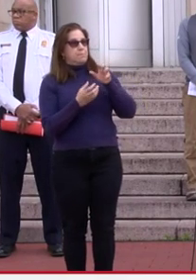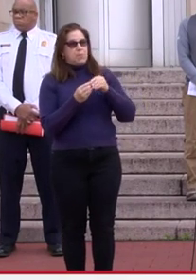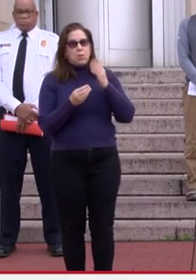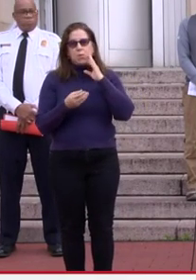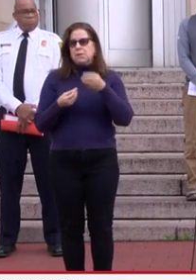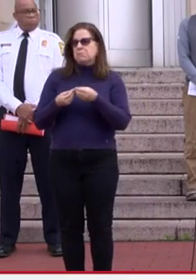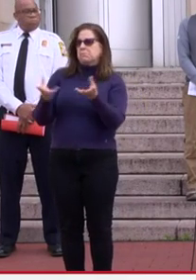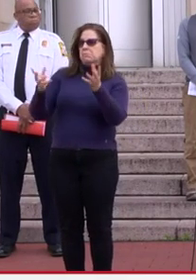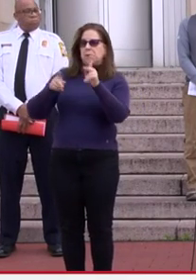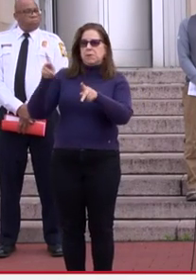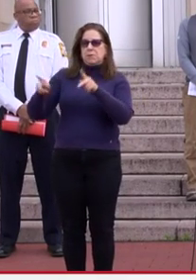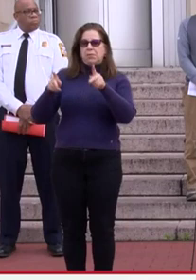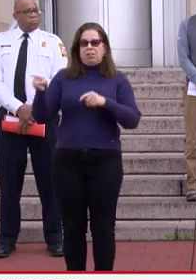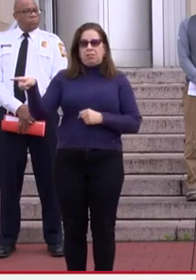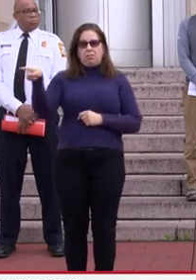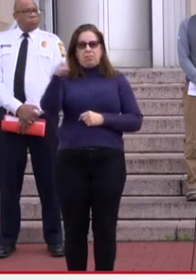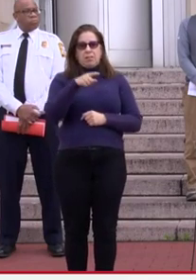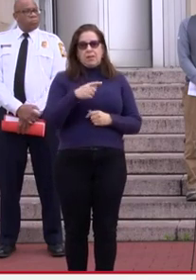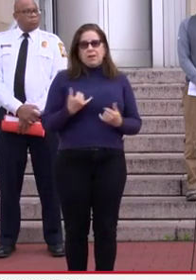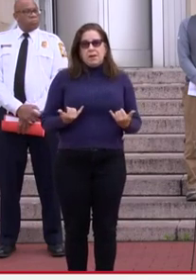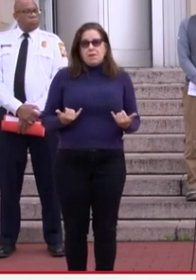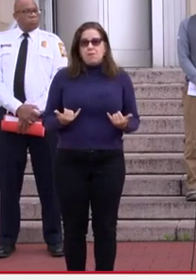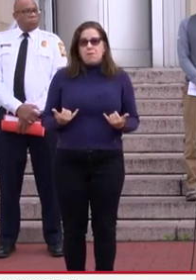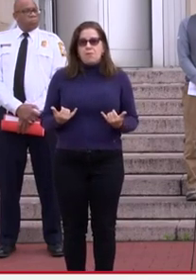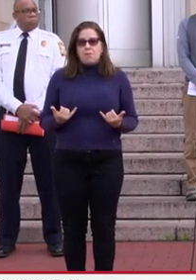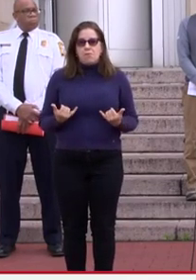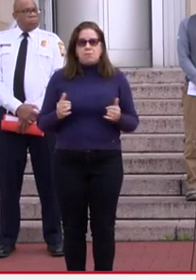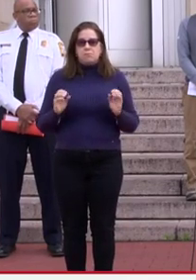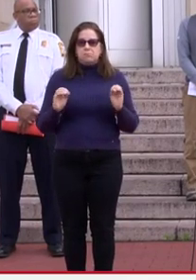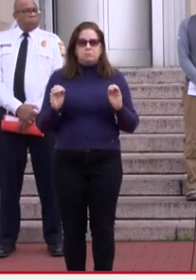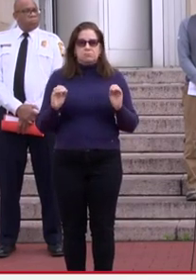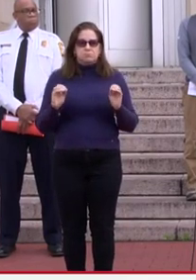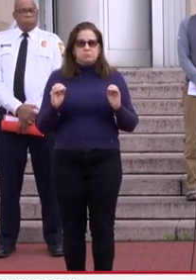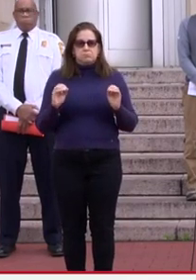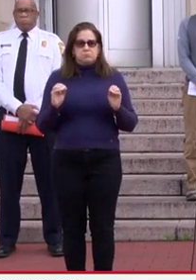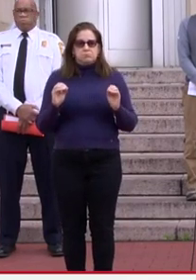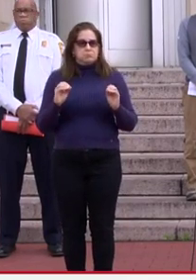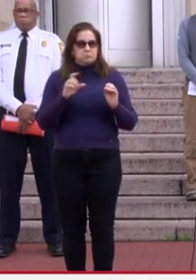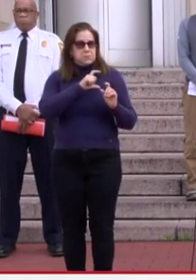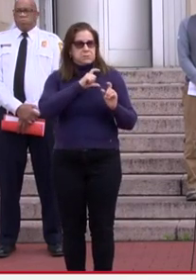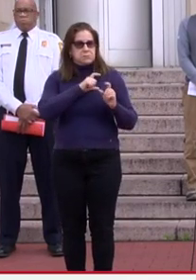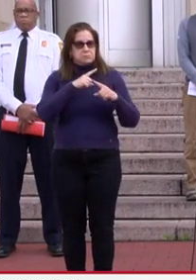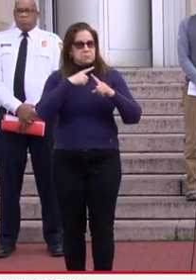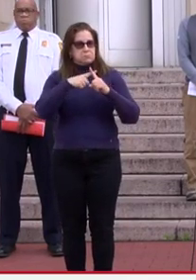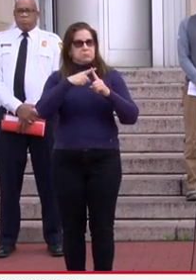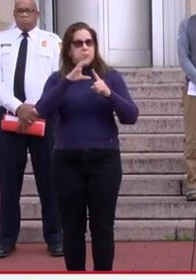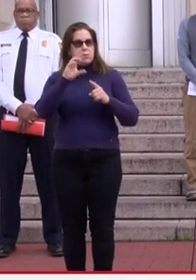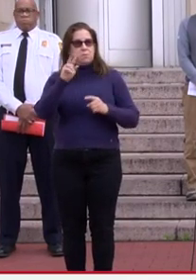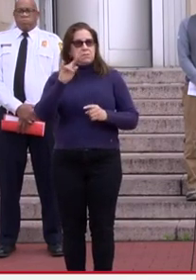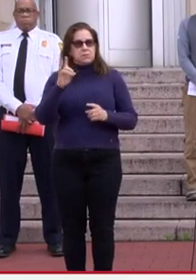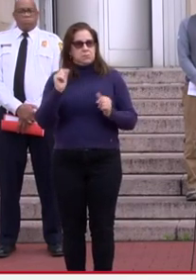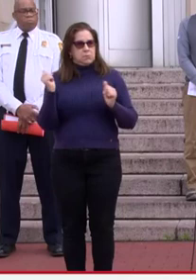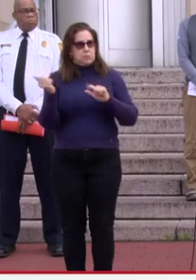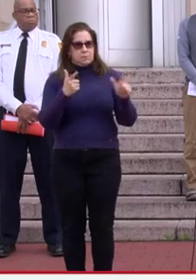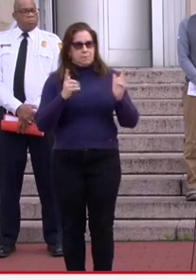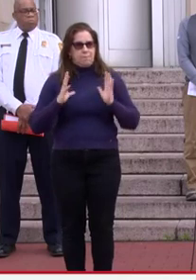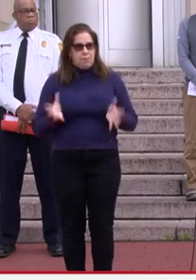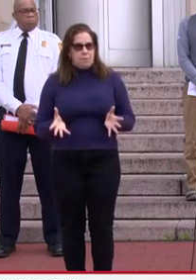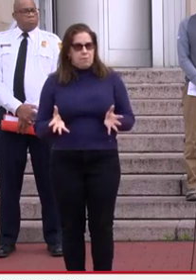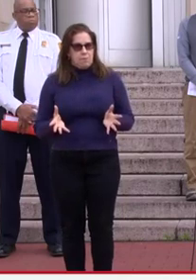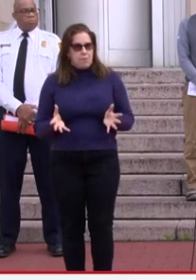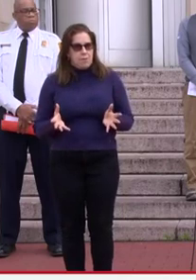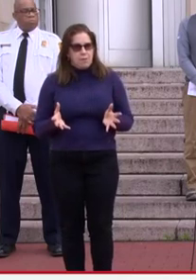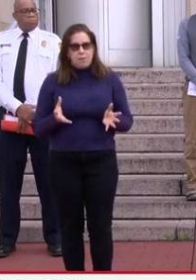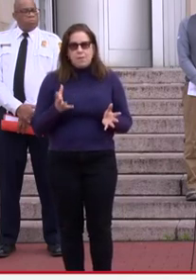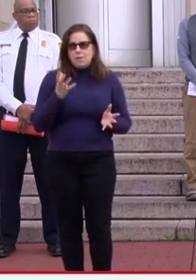current status of our members, we have no MPD members who have tested positive for COVID-19. We will continue to monitor our